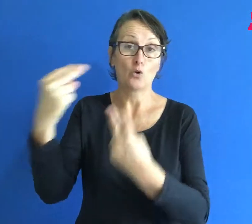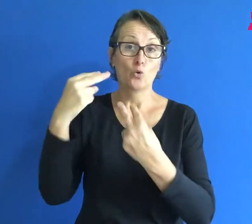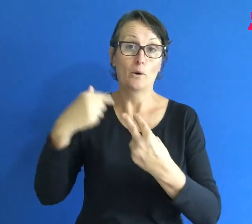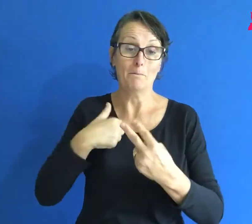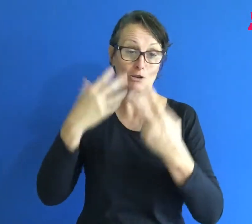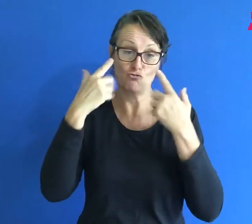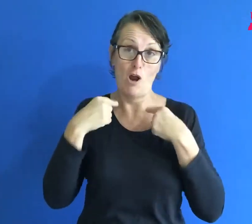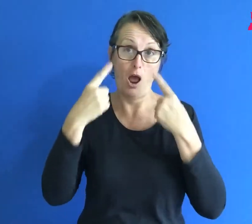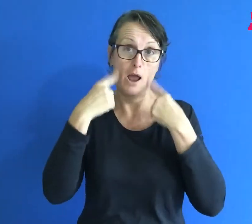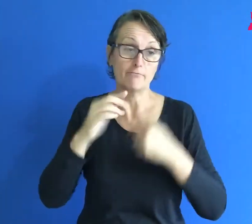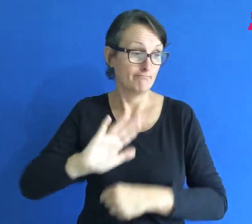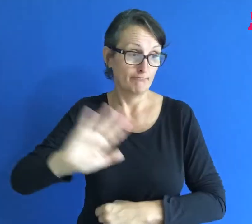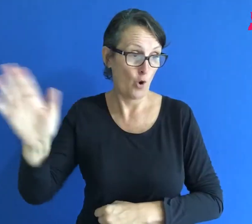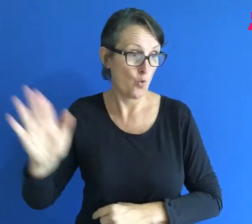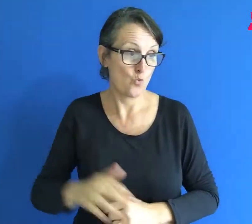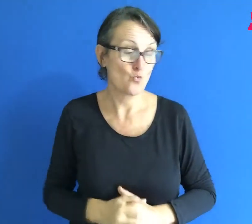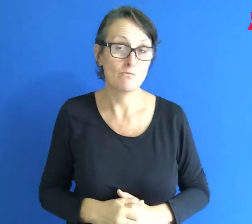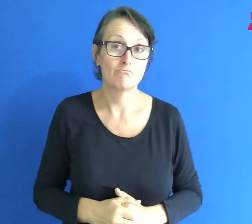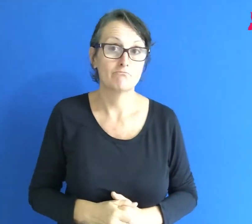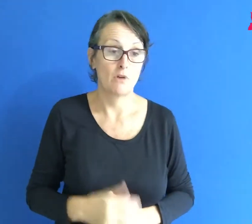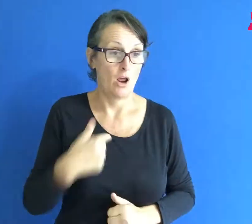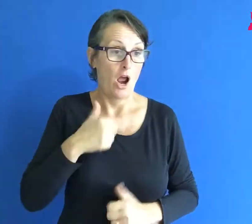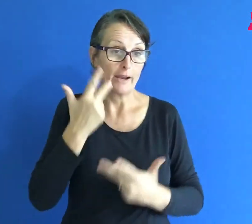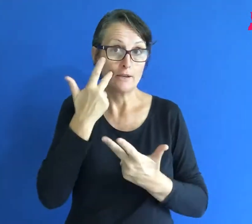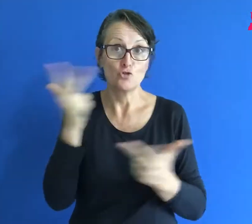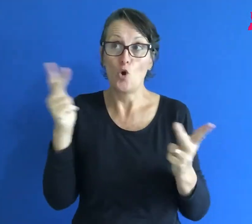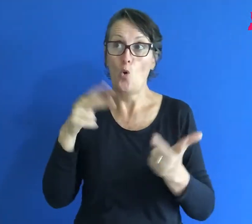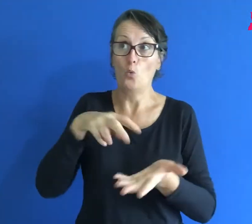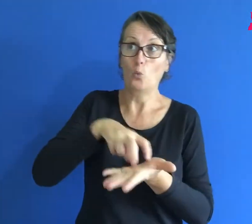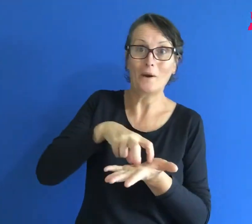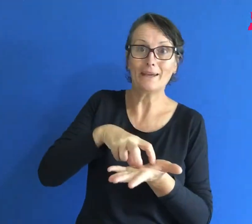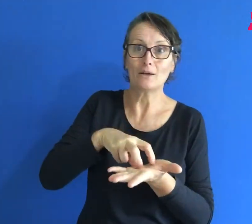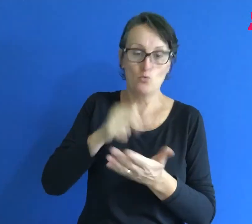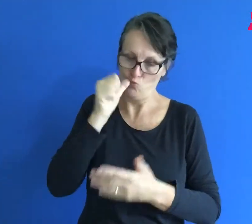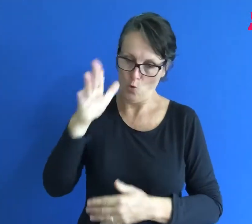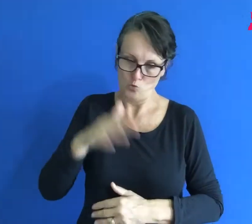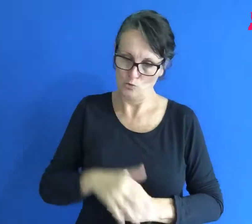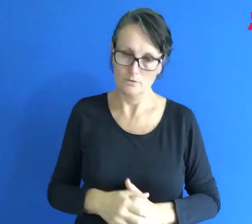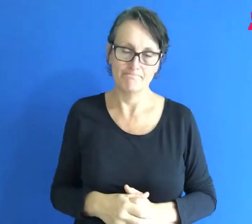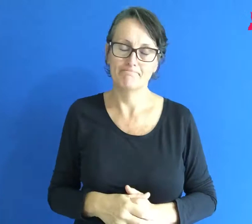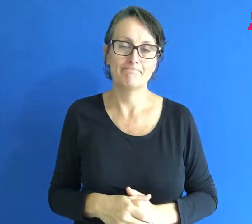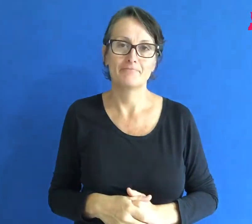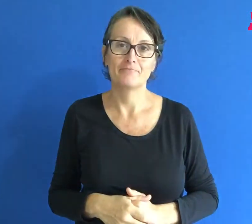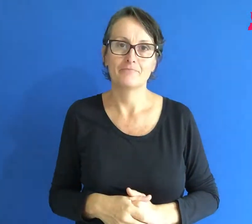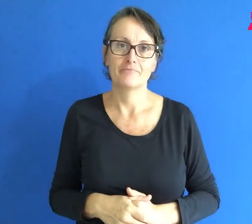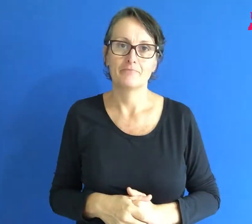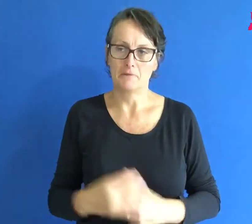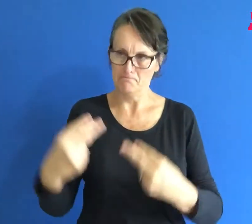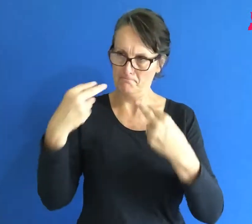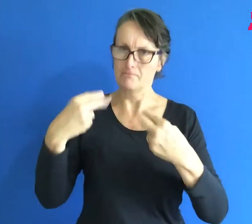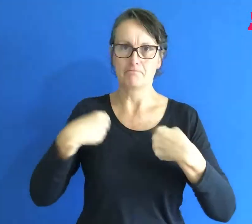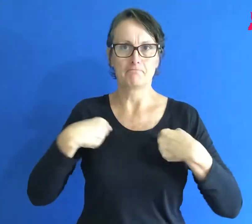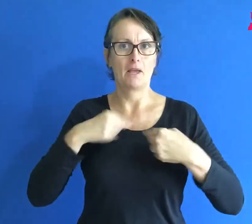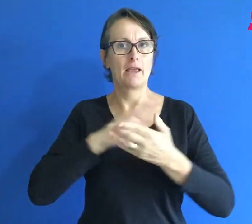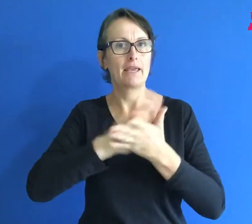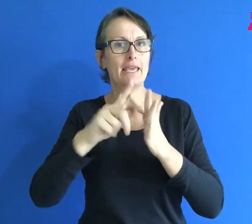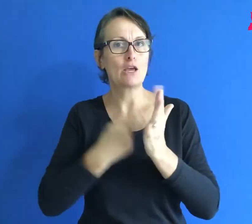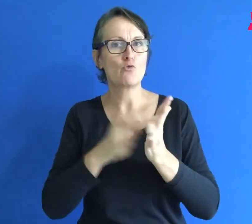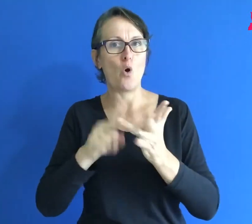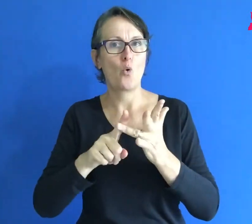I individually going to show weakness or allow my weakness to be perceived as an organisational weakness. And I think that was the big one. So I